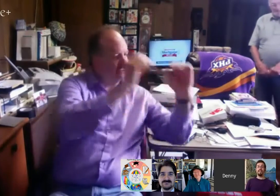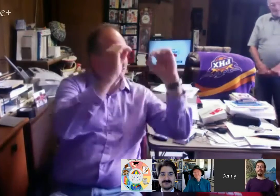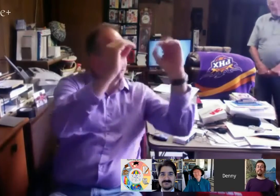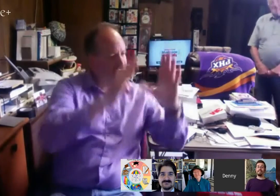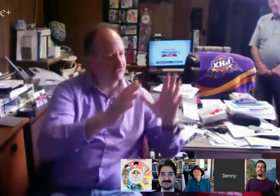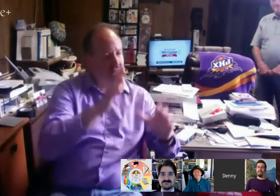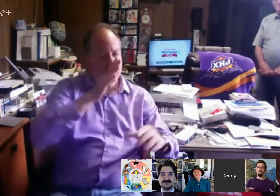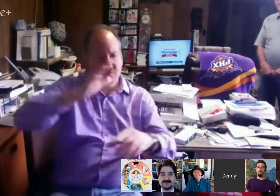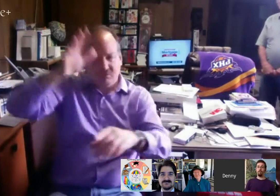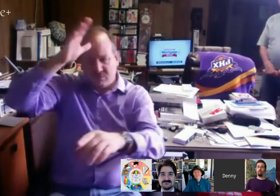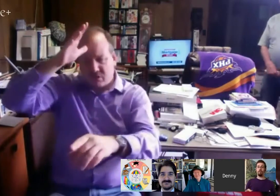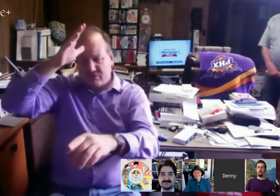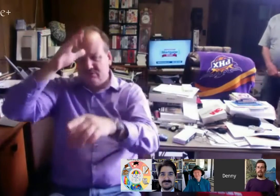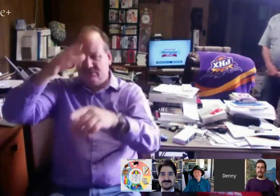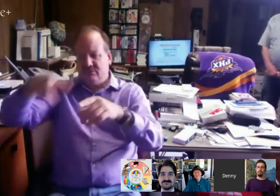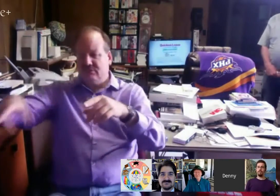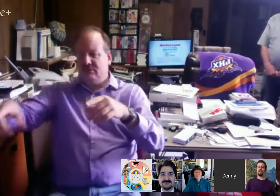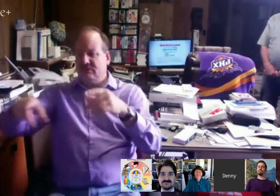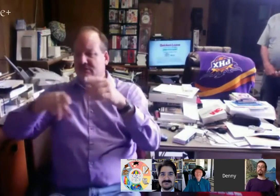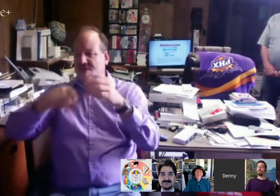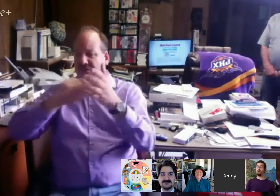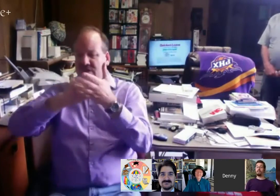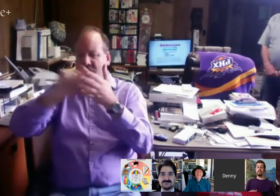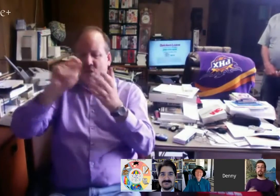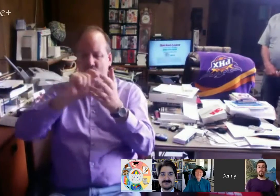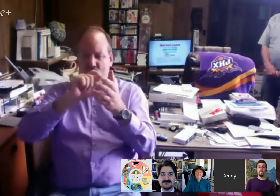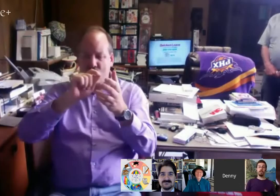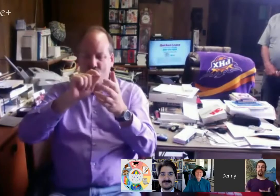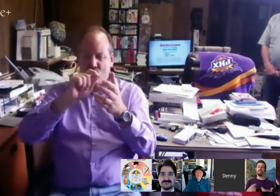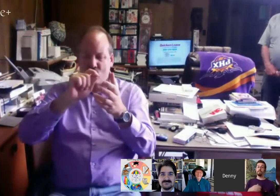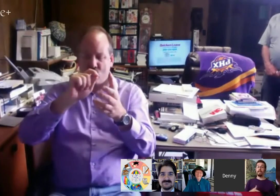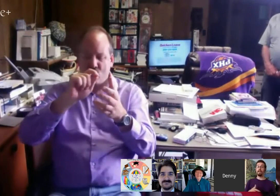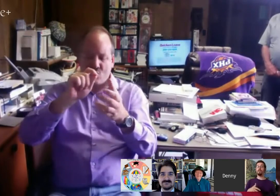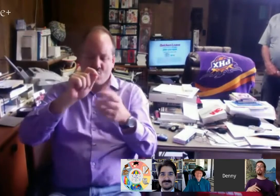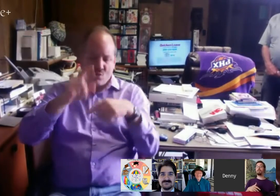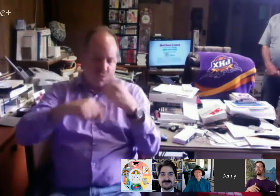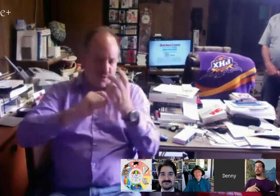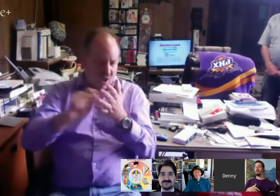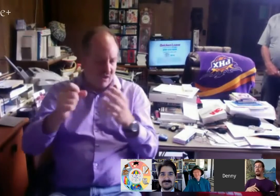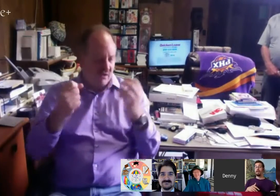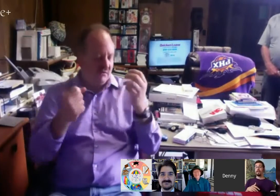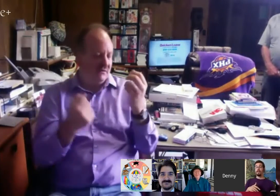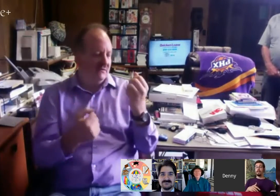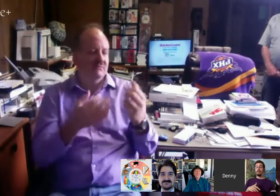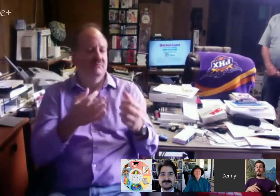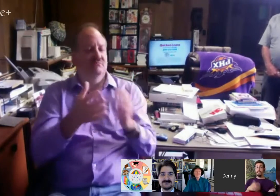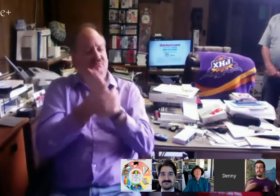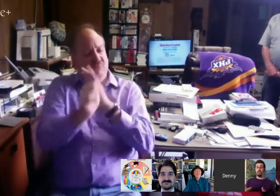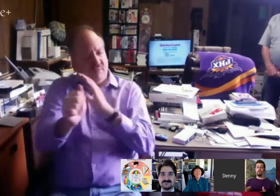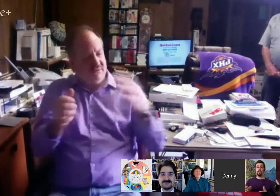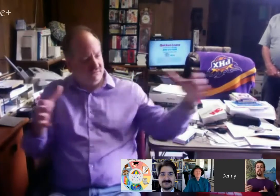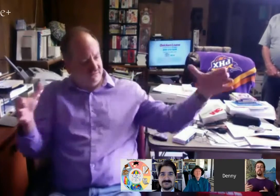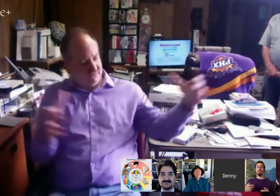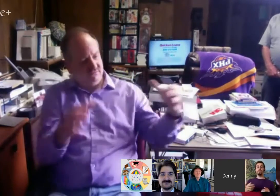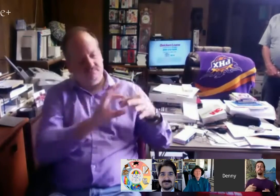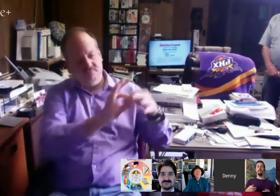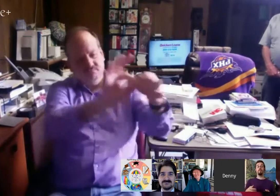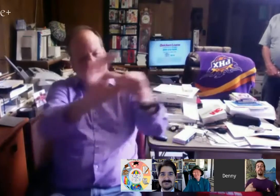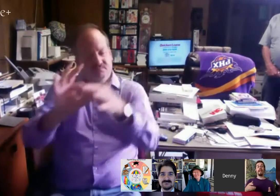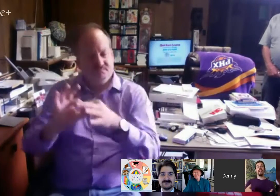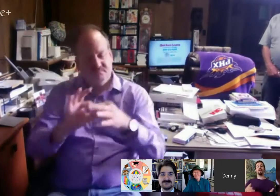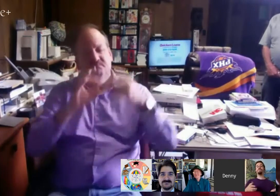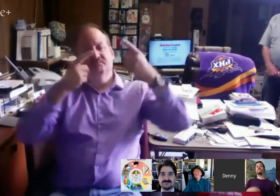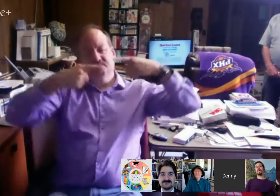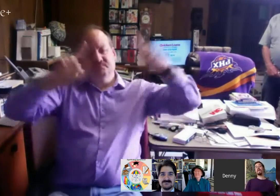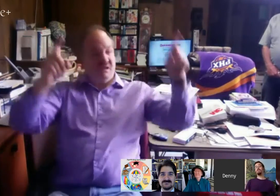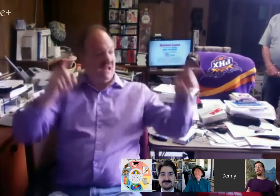parents. That full collaboration between the administration, the parents, and the teachers to be